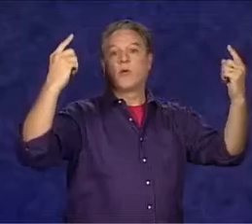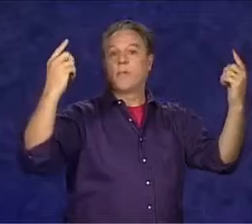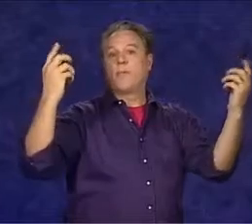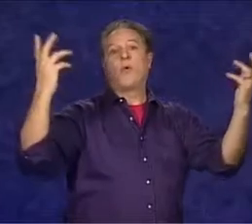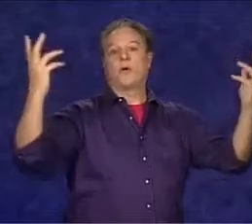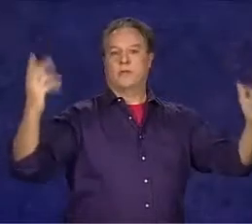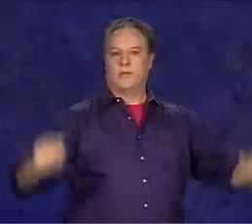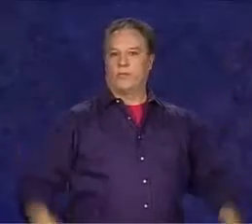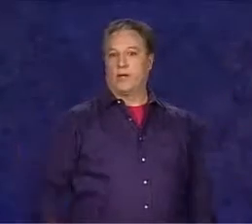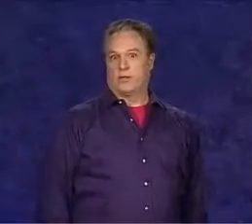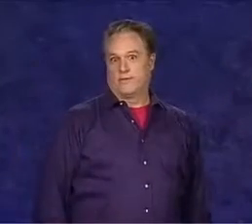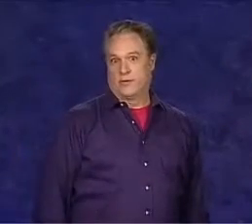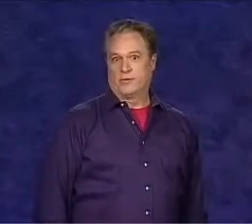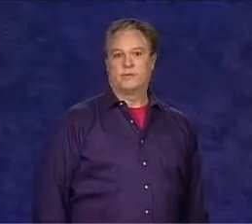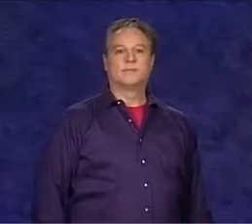more important than the regular folk.